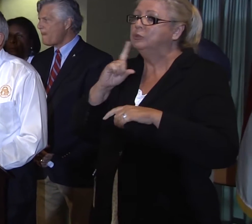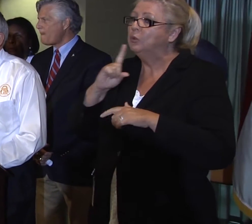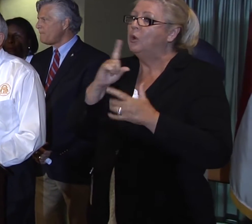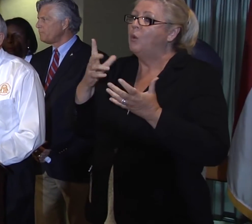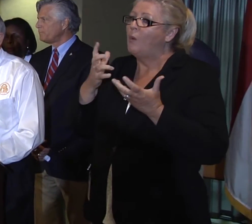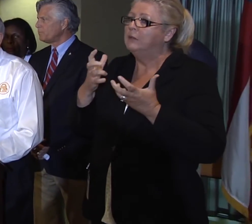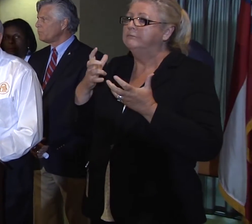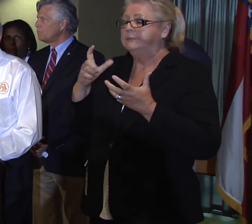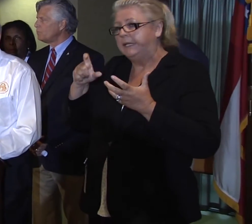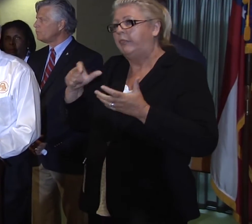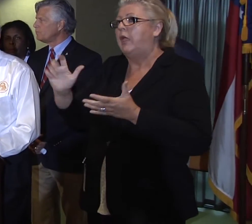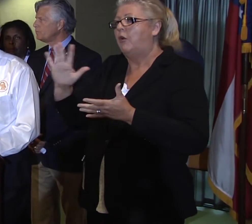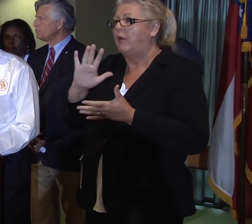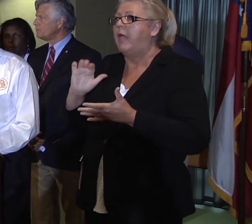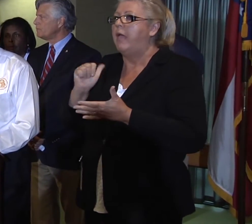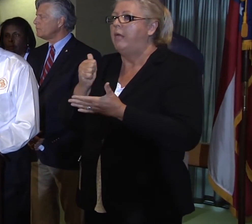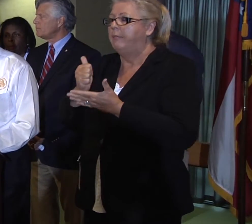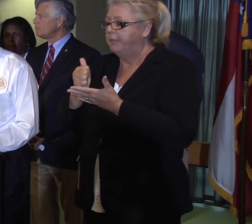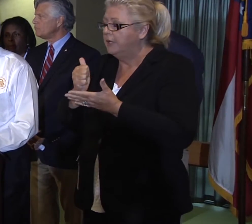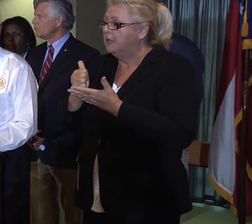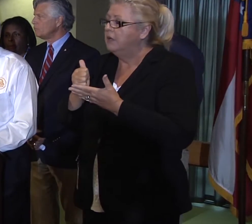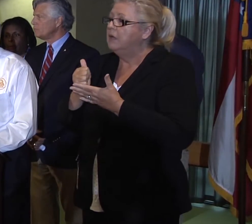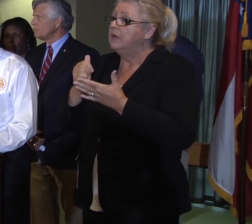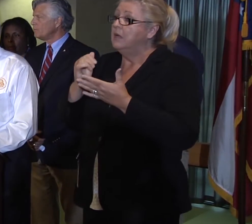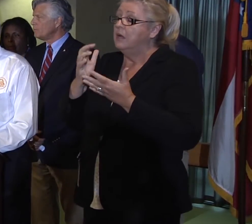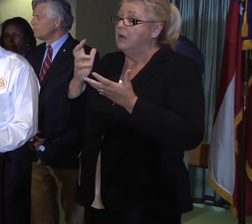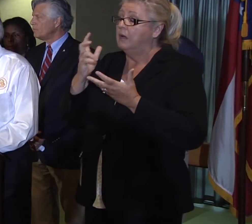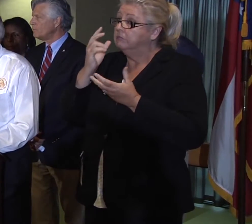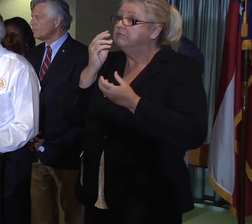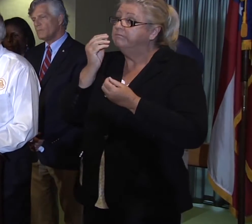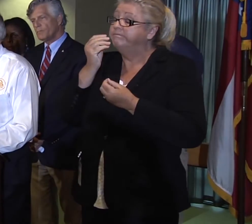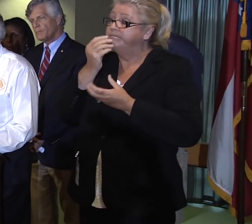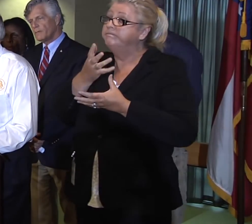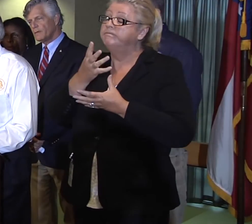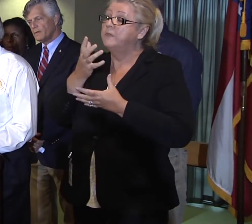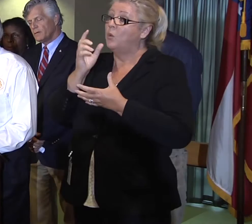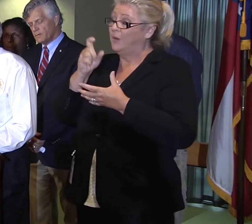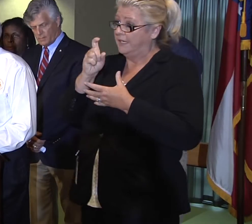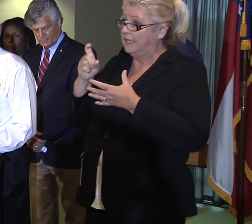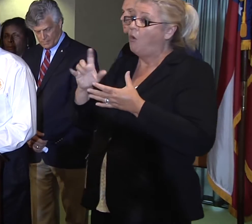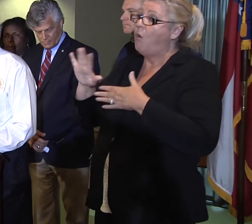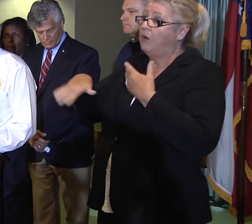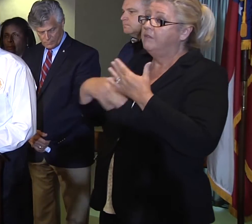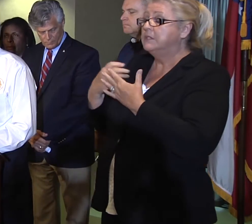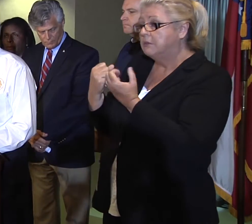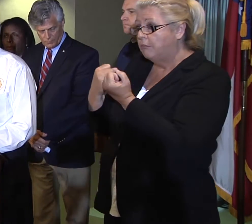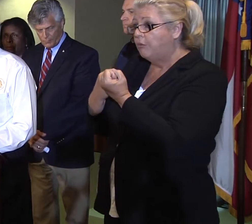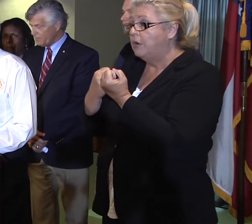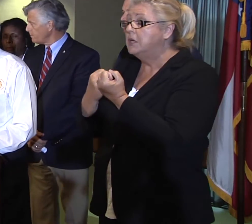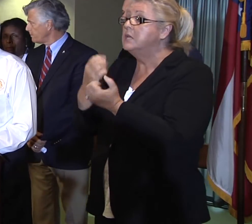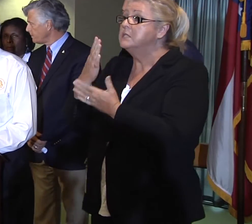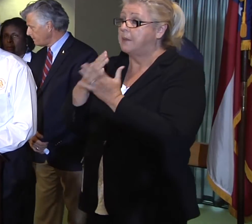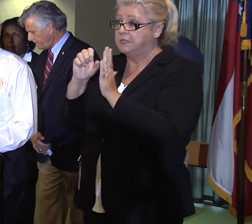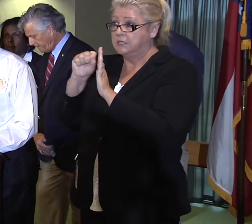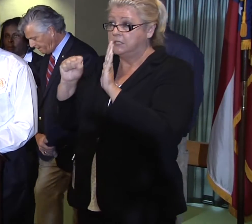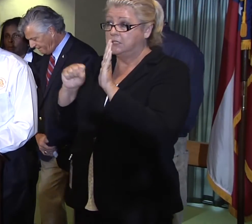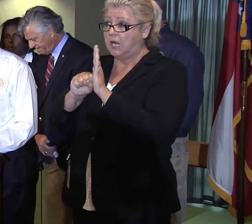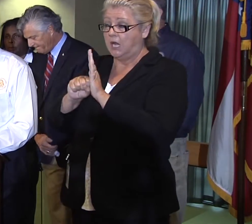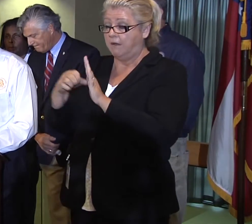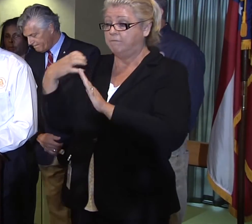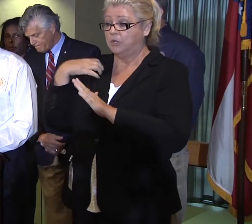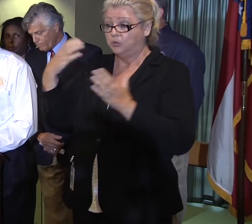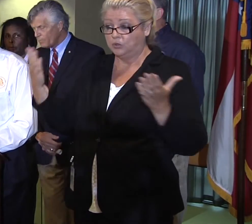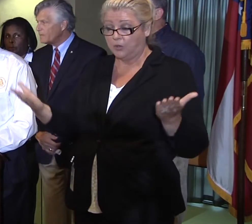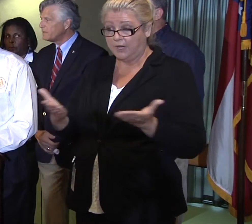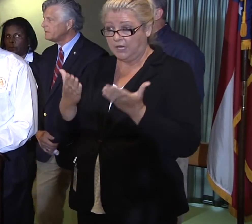call and let him know what else they could do at the federal level. But we do have some of our state officials here, and you will hear from one of